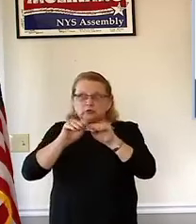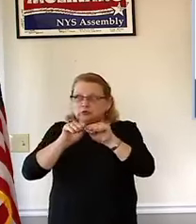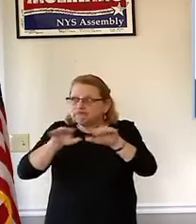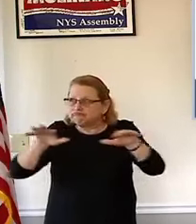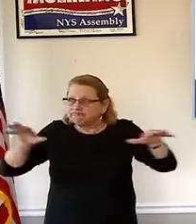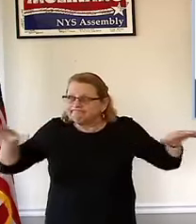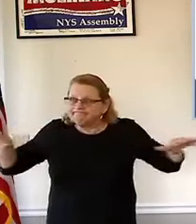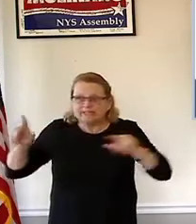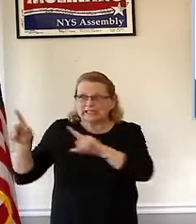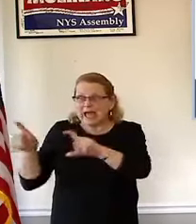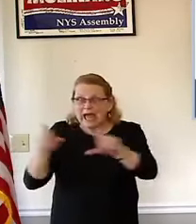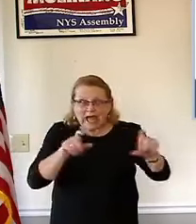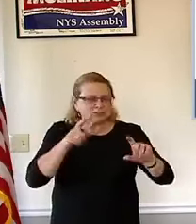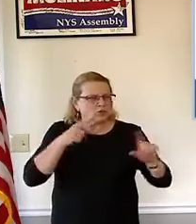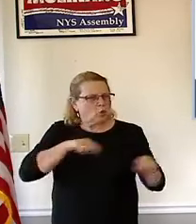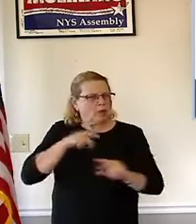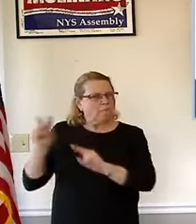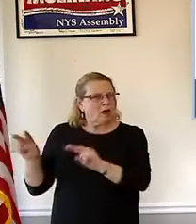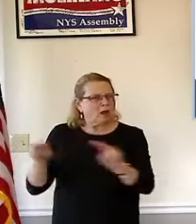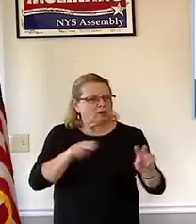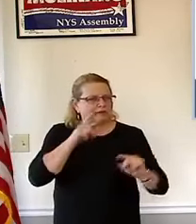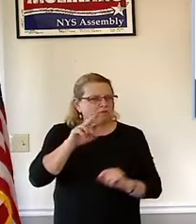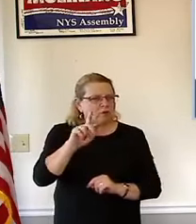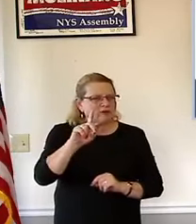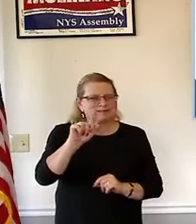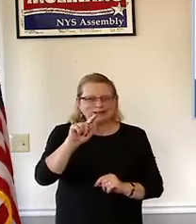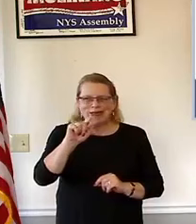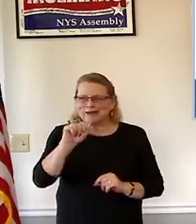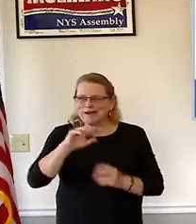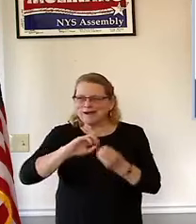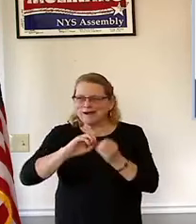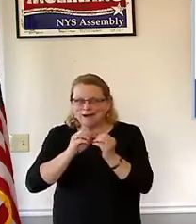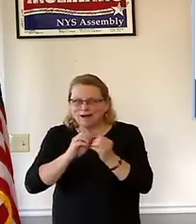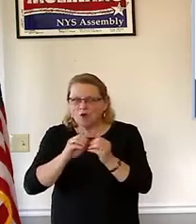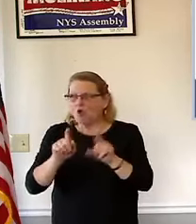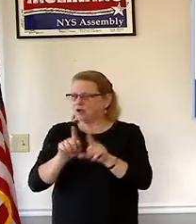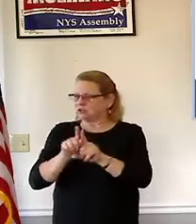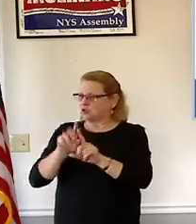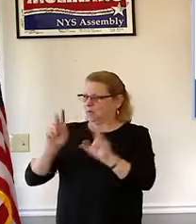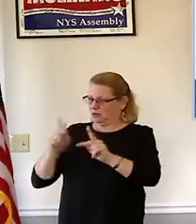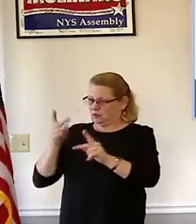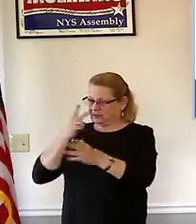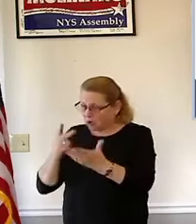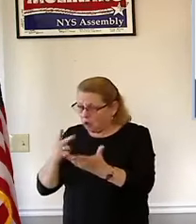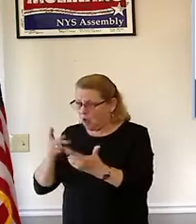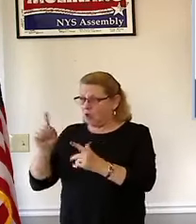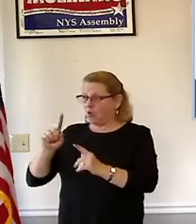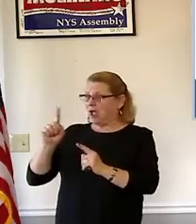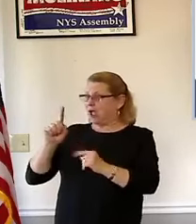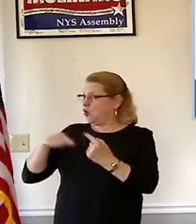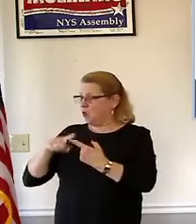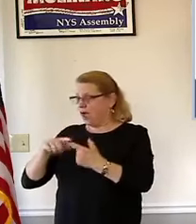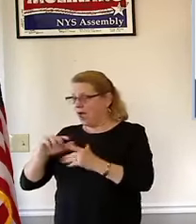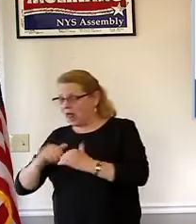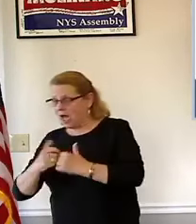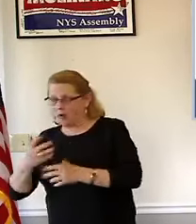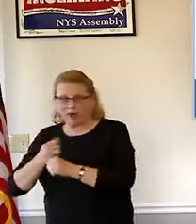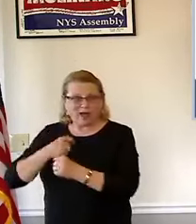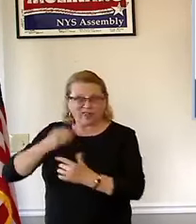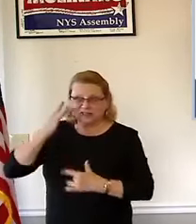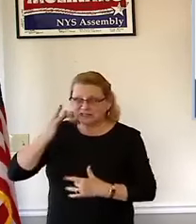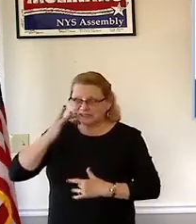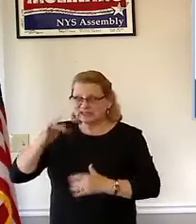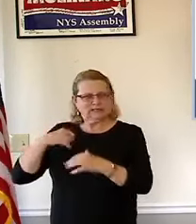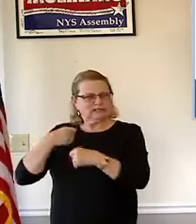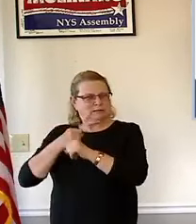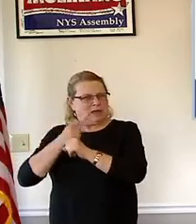we monitoring for data purposes, but you're able to identify easily whether or not you've contracted the disease and make a decision. But Anil, what happens? Somebody tests